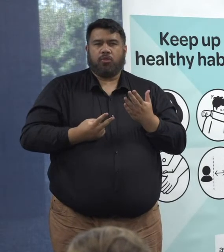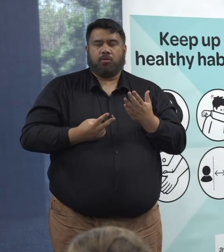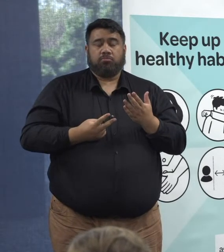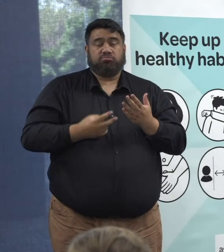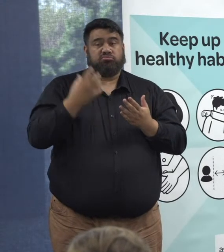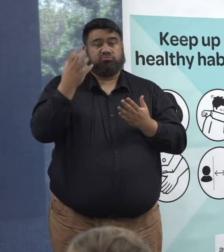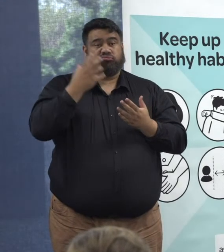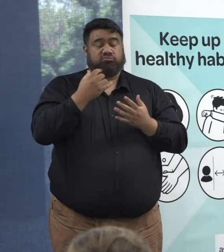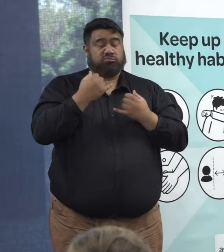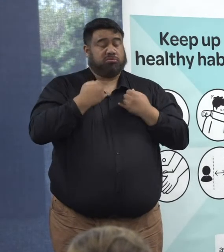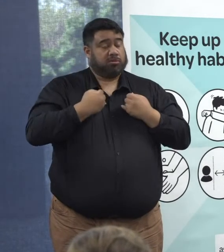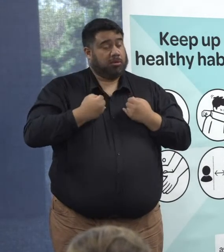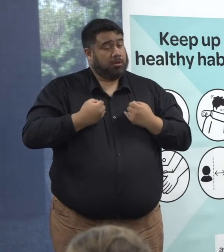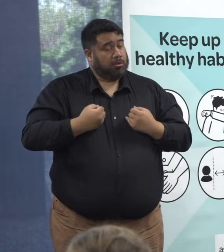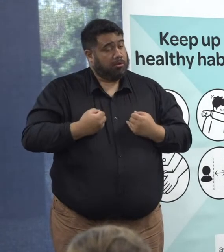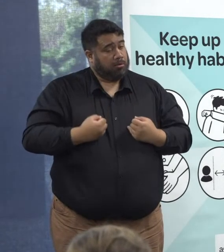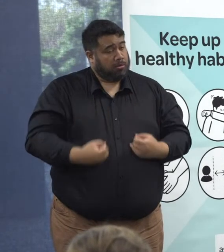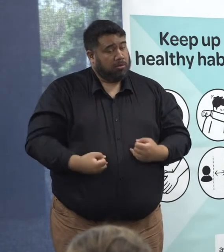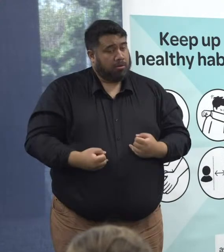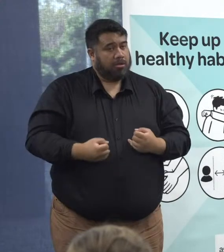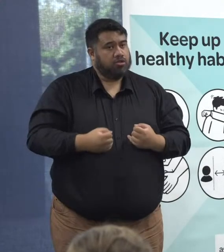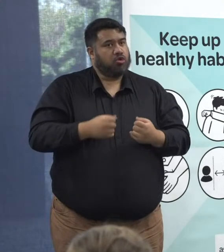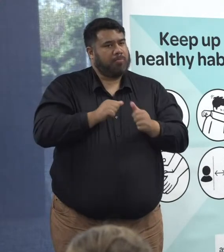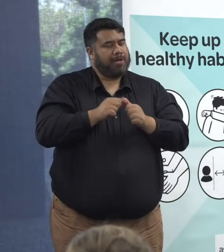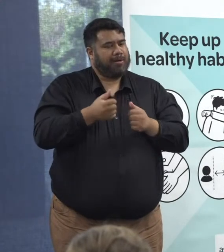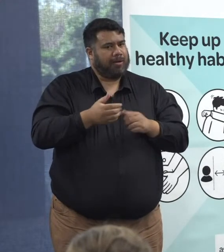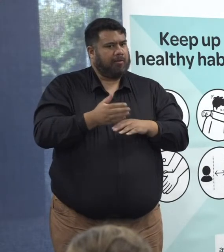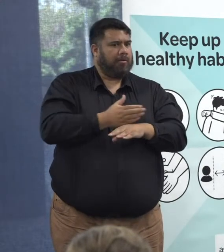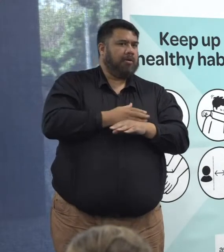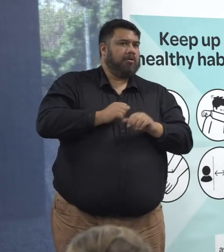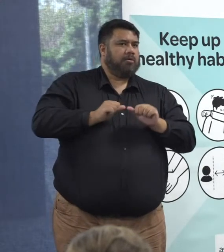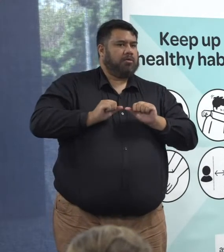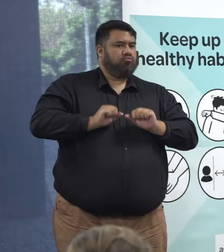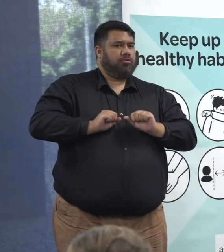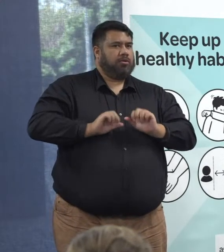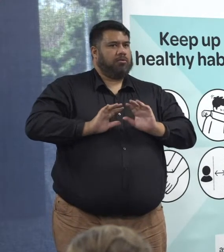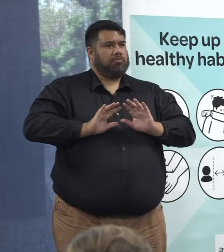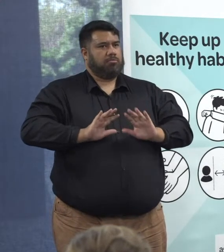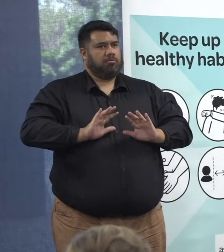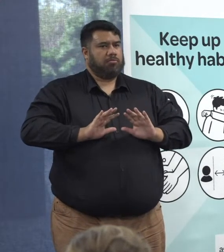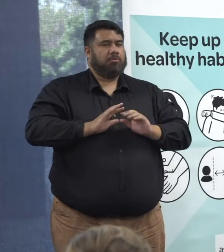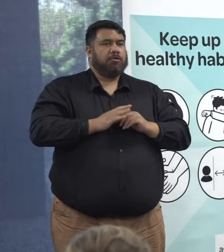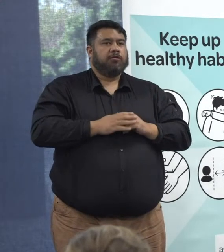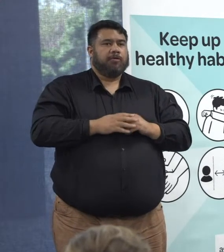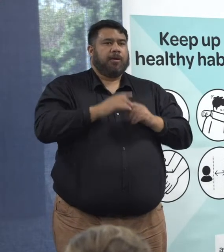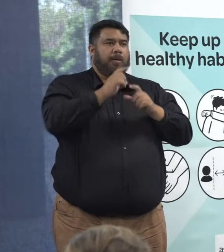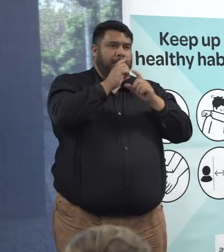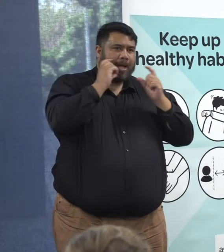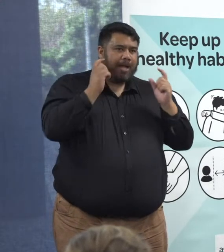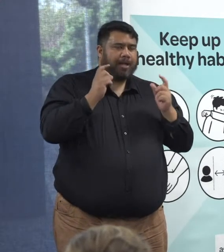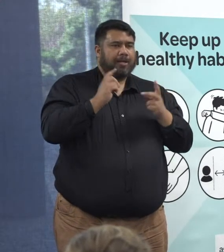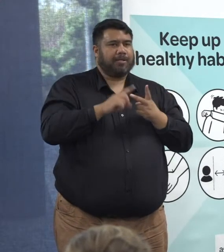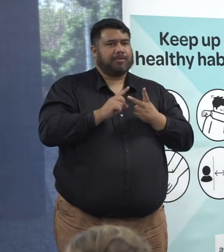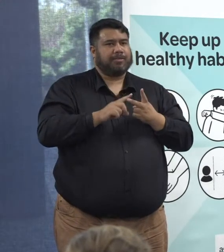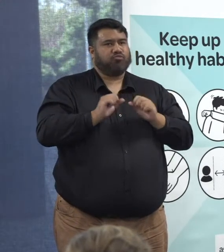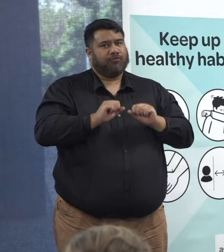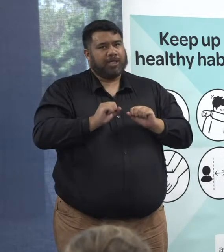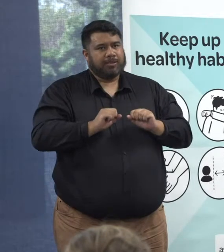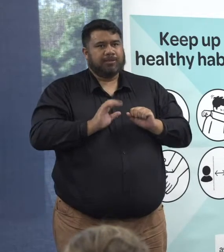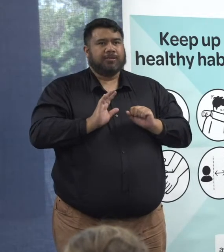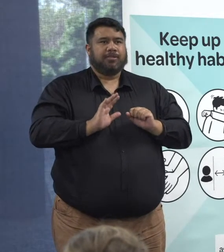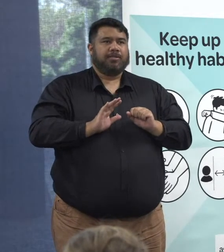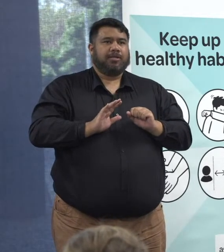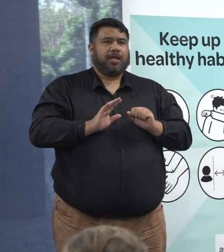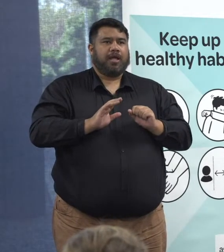to do everything you can to prevent yourself getting a respiratory infection, masks and so on, but also to have